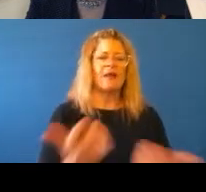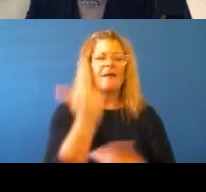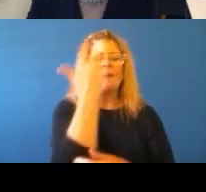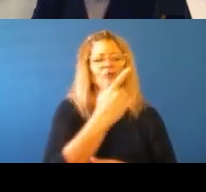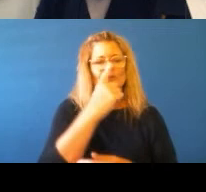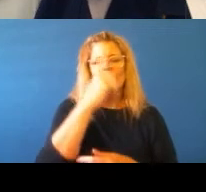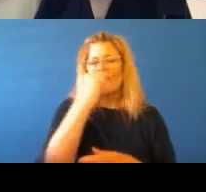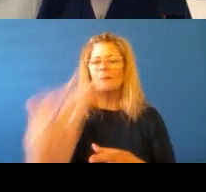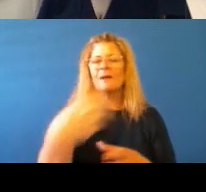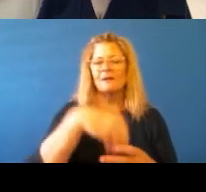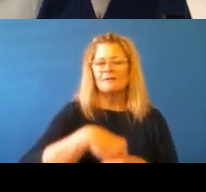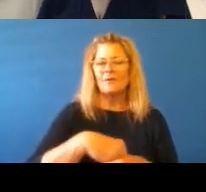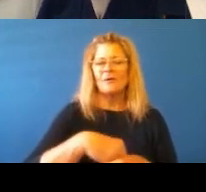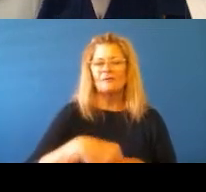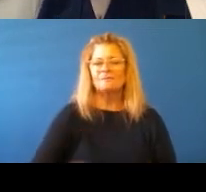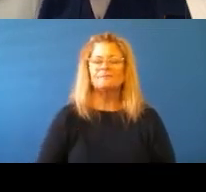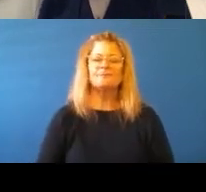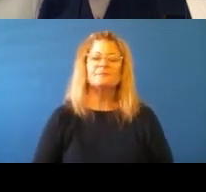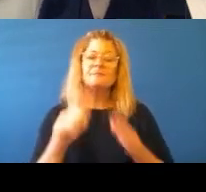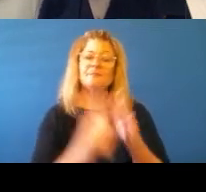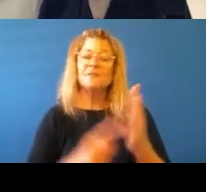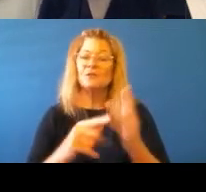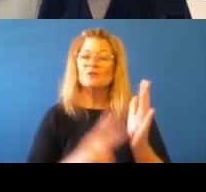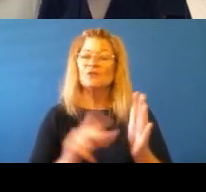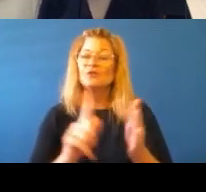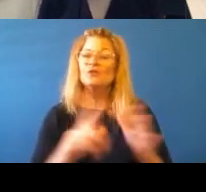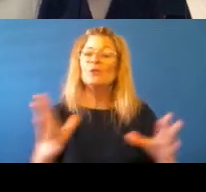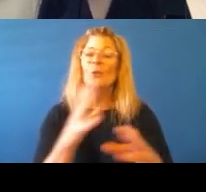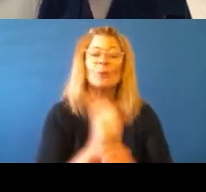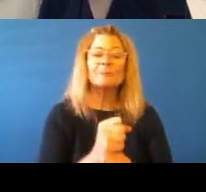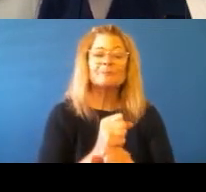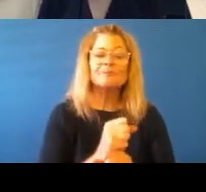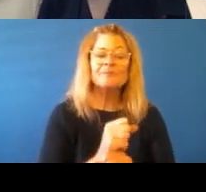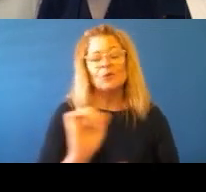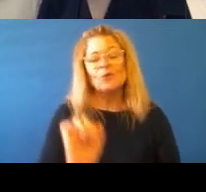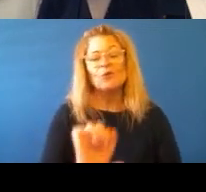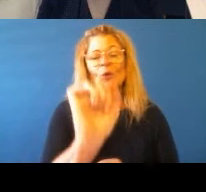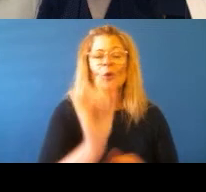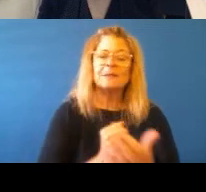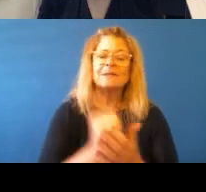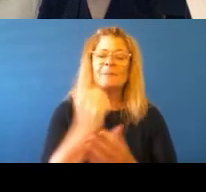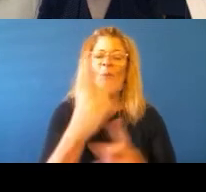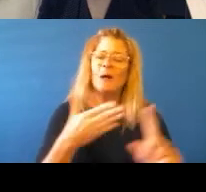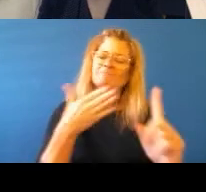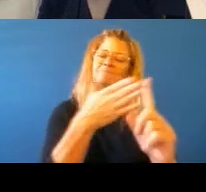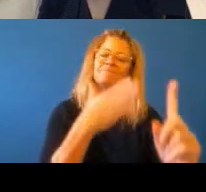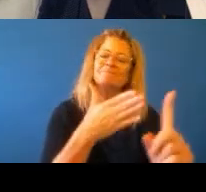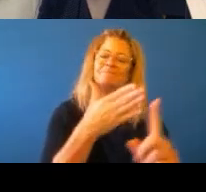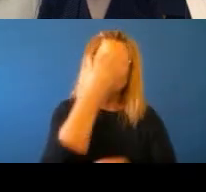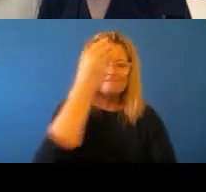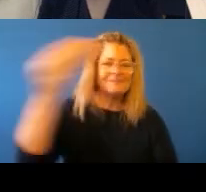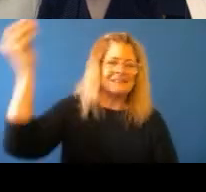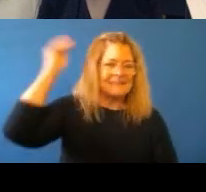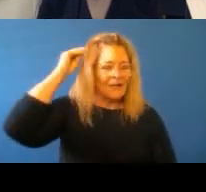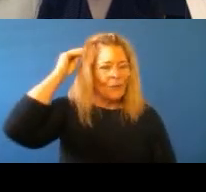that. And June, briefly from you, the one takeaway message you hope public servants take away from you